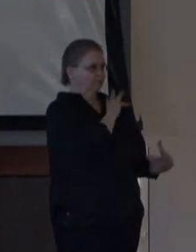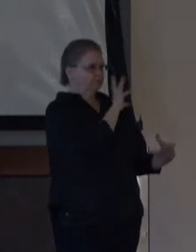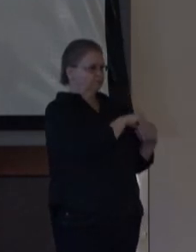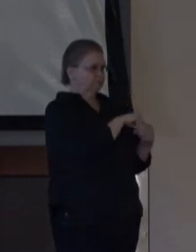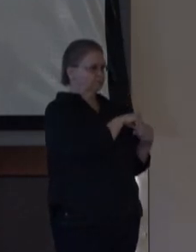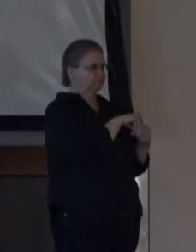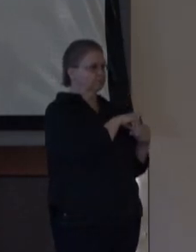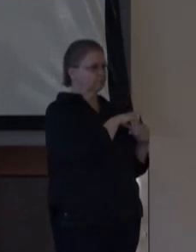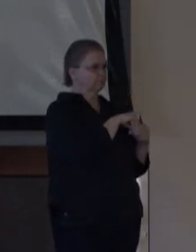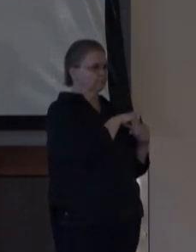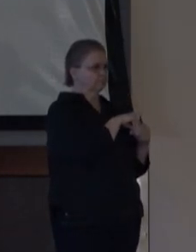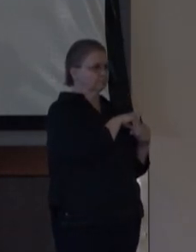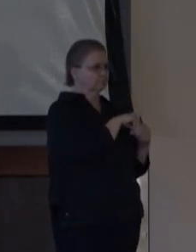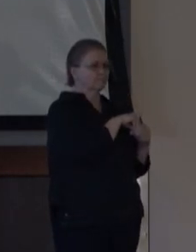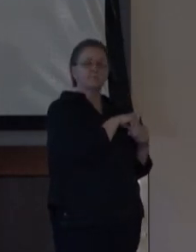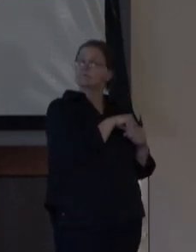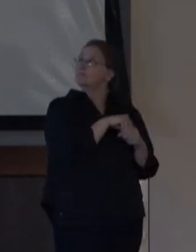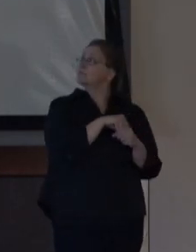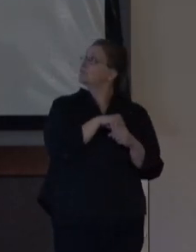involved in